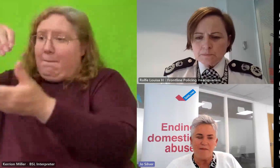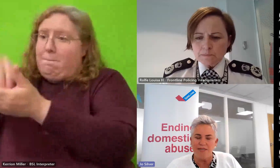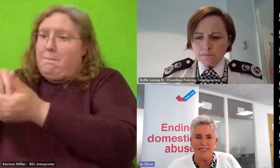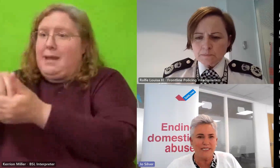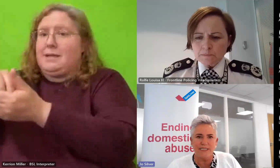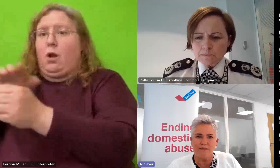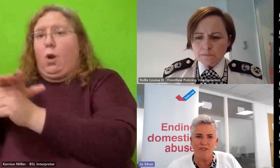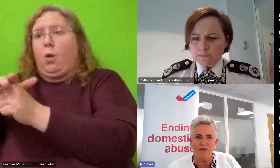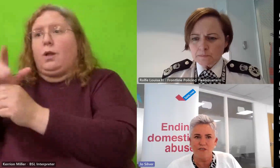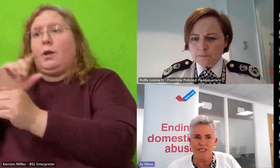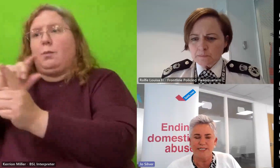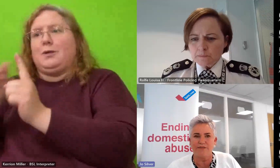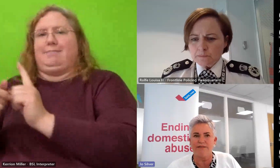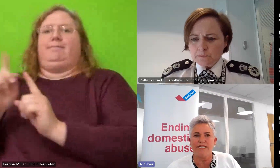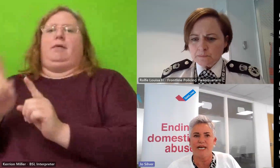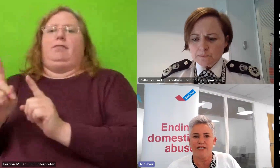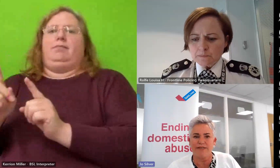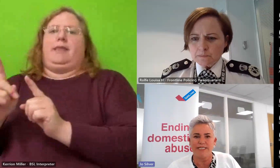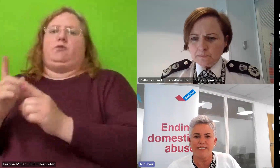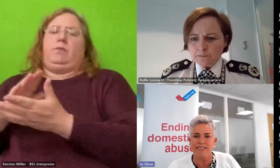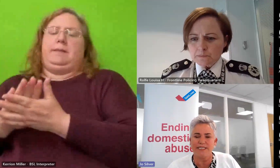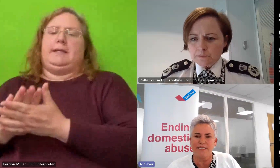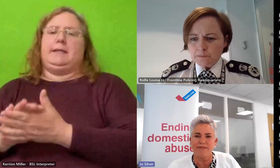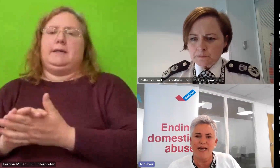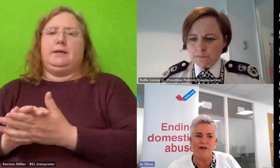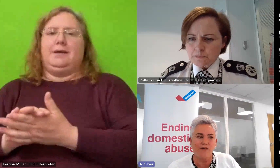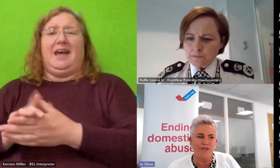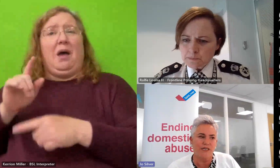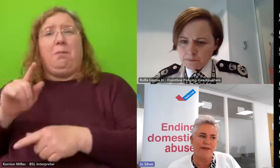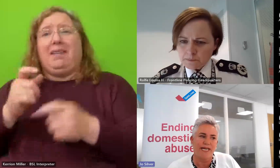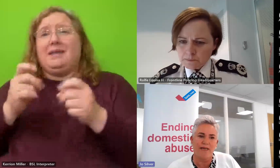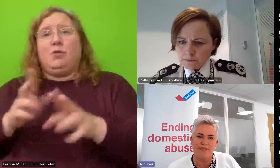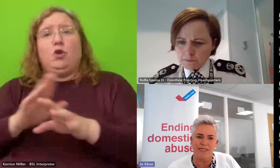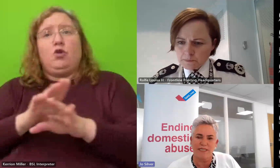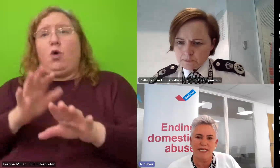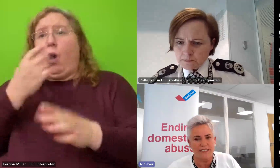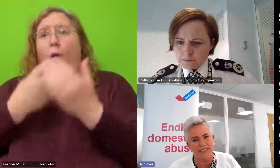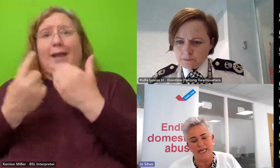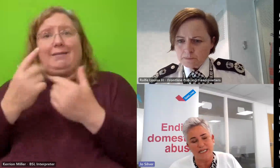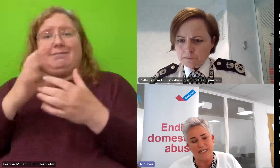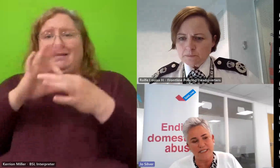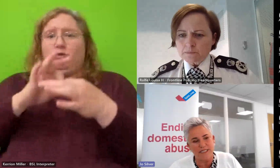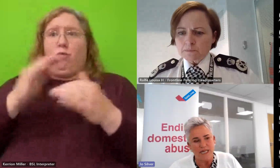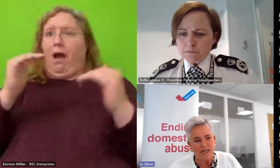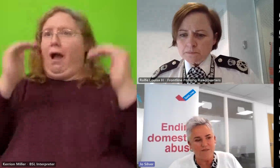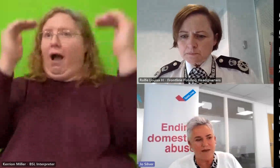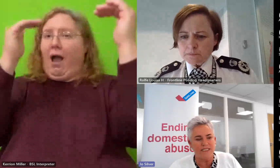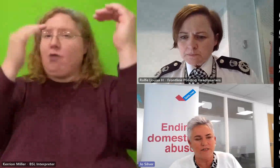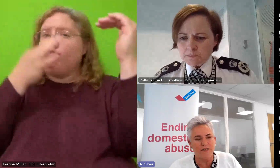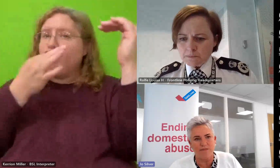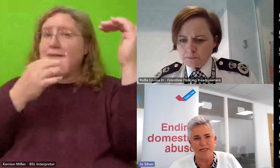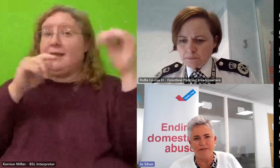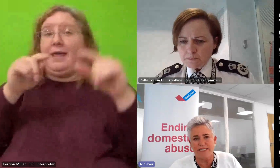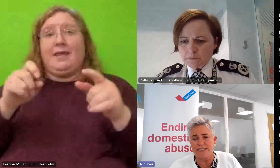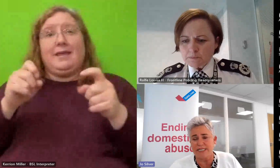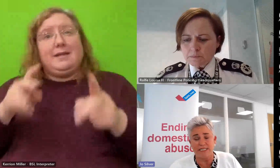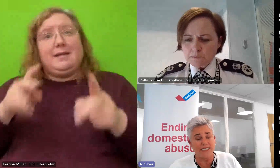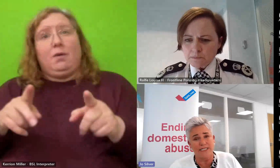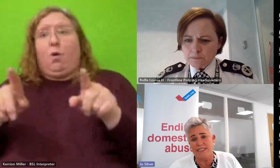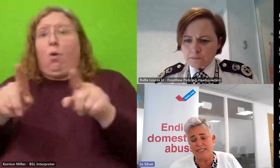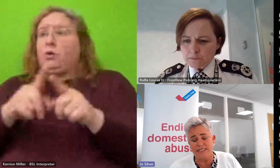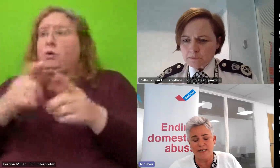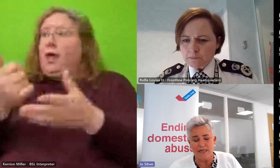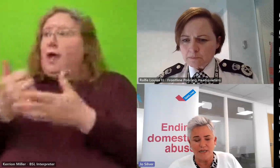about. But this system's not just around high risk. This system also enables us to understand families who are